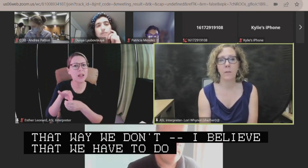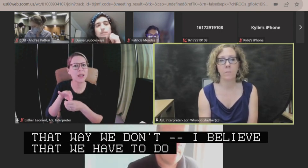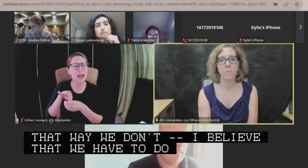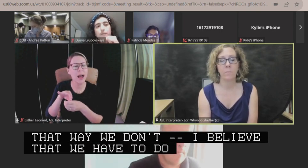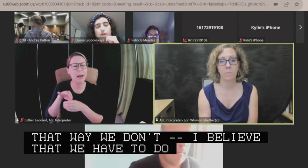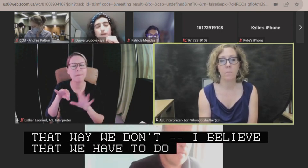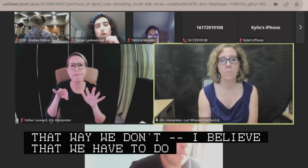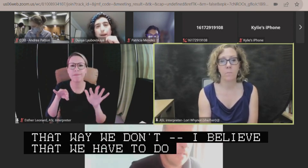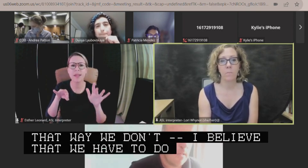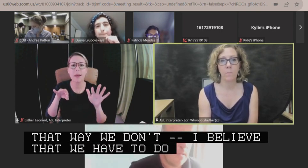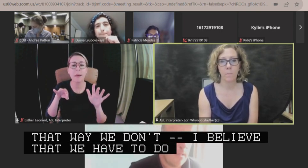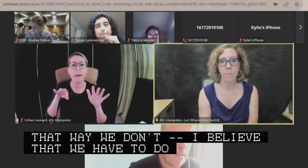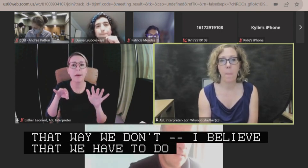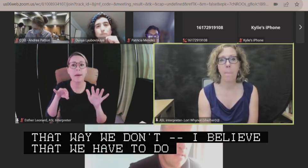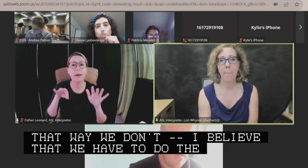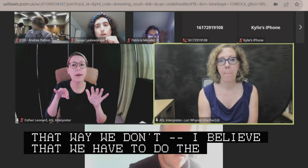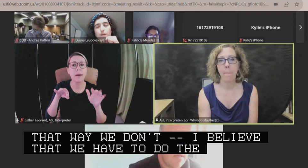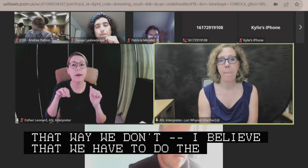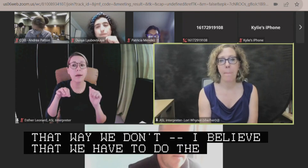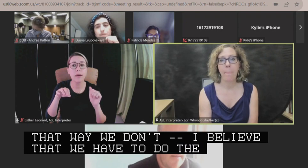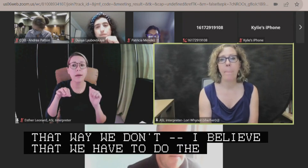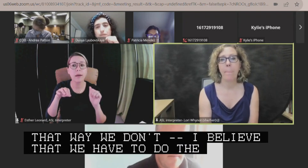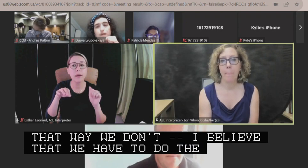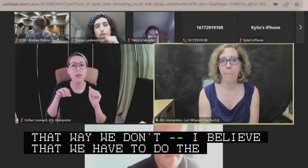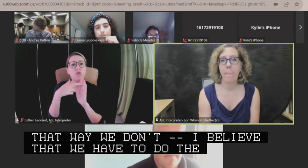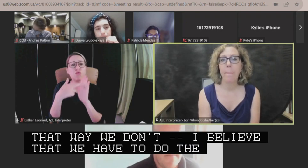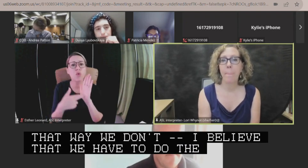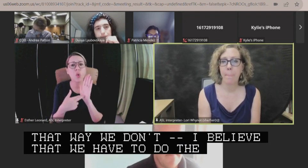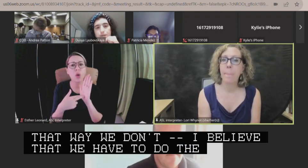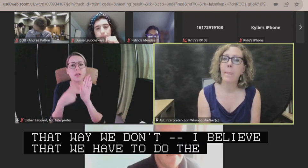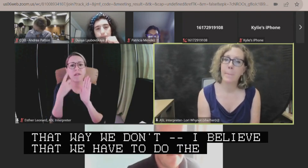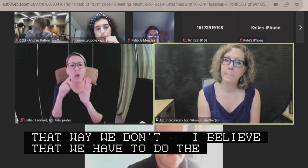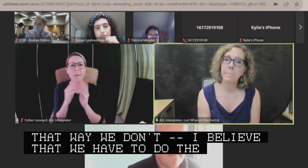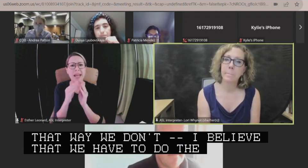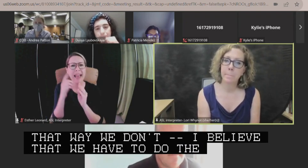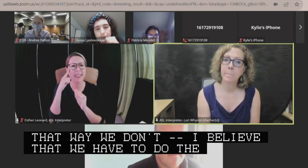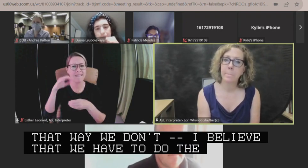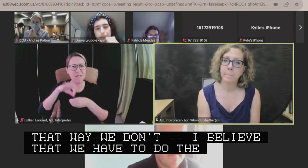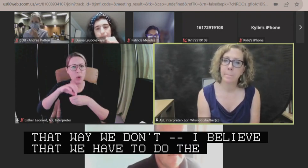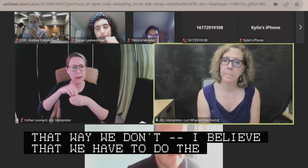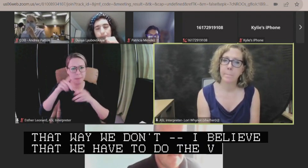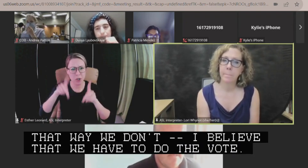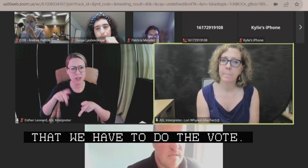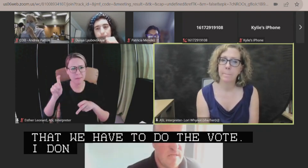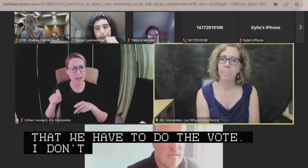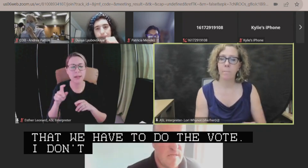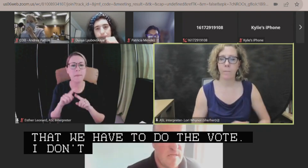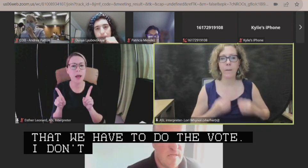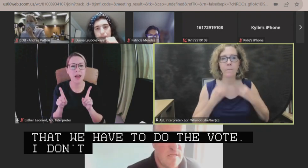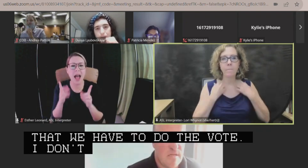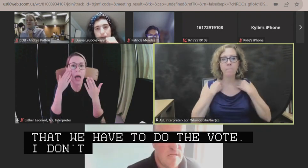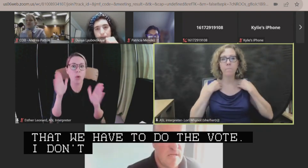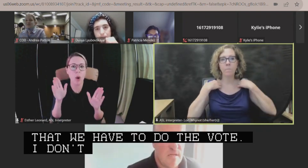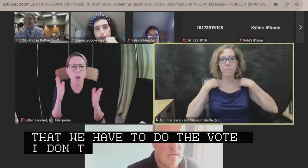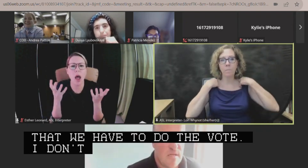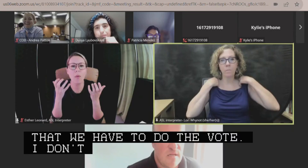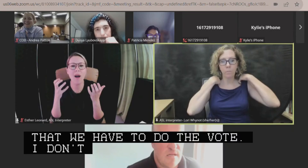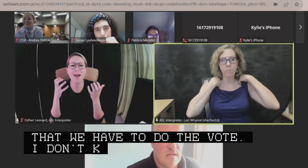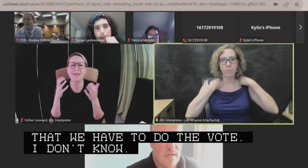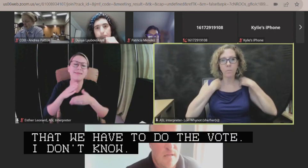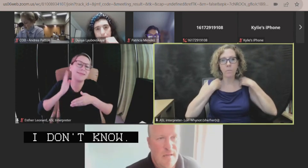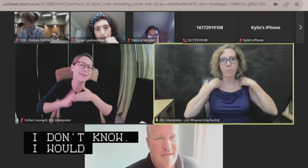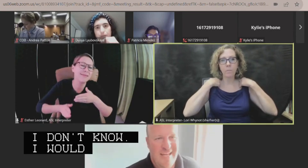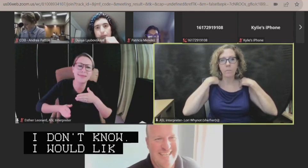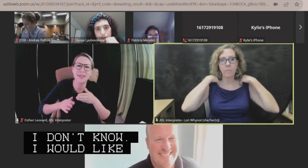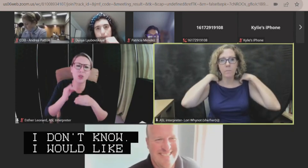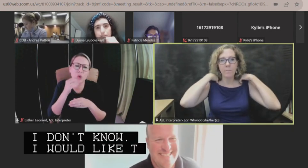to the meeting, the rules of the meeting. I don't know. I just would like to get this out sooner than later. So I would like